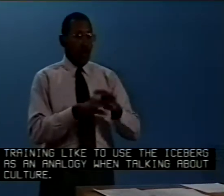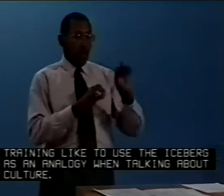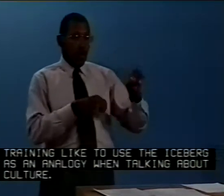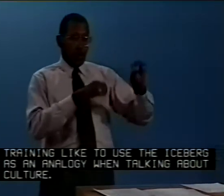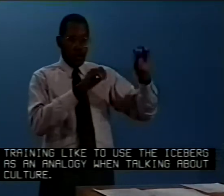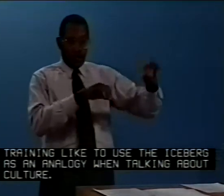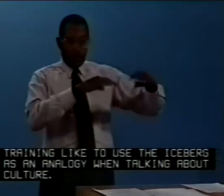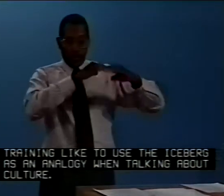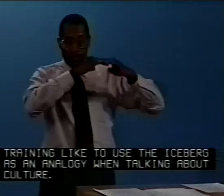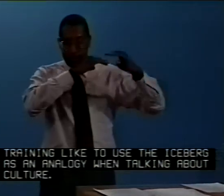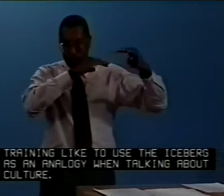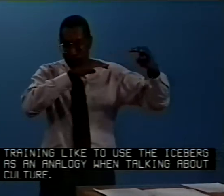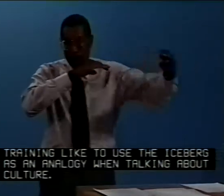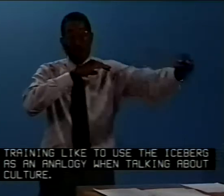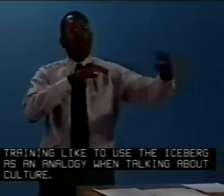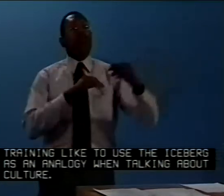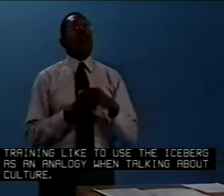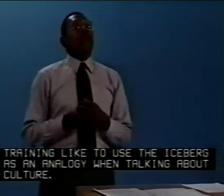You can imagine out on the ocean